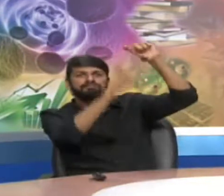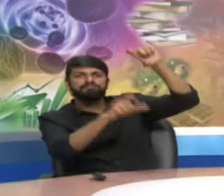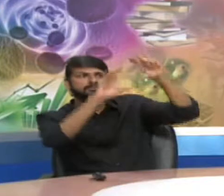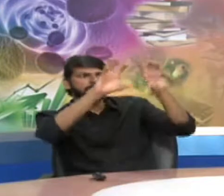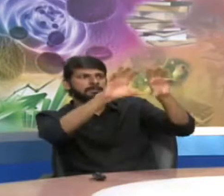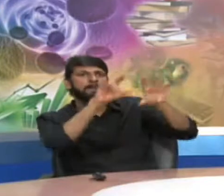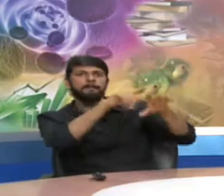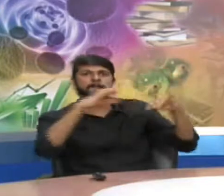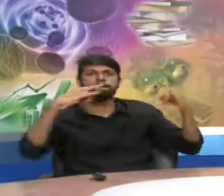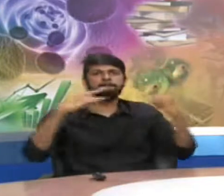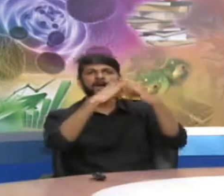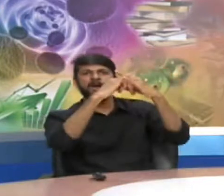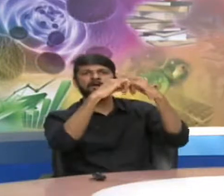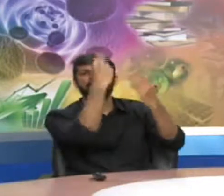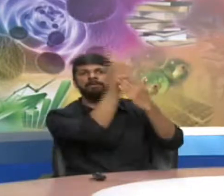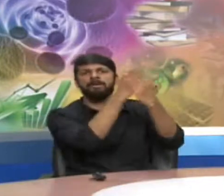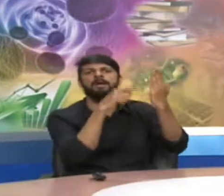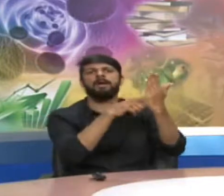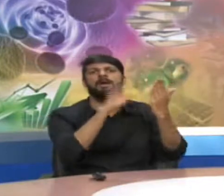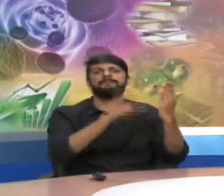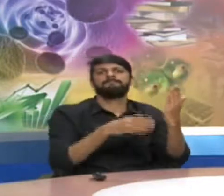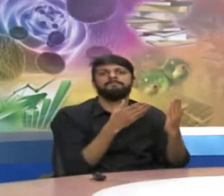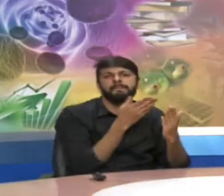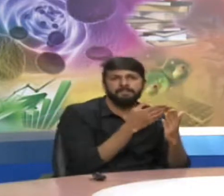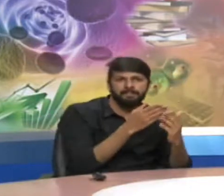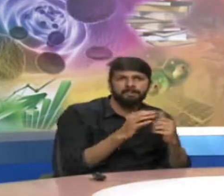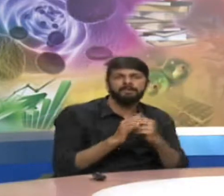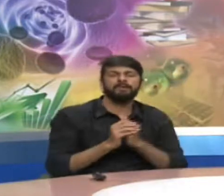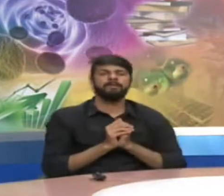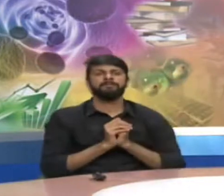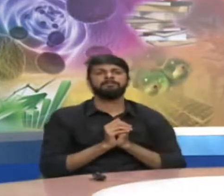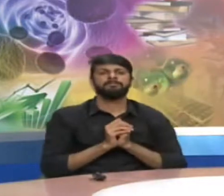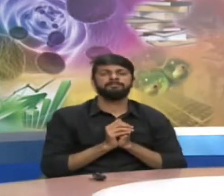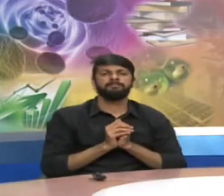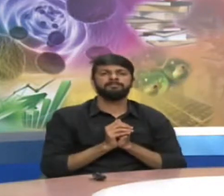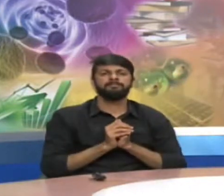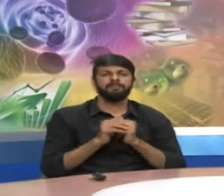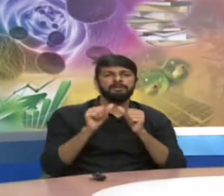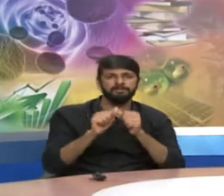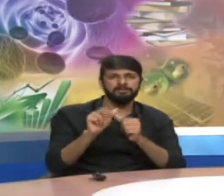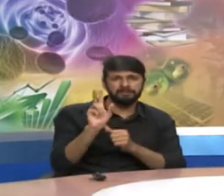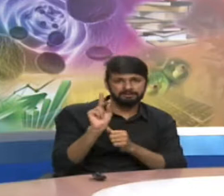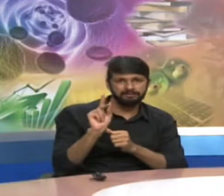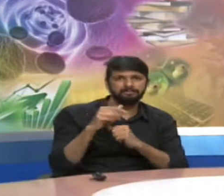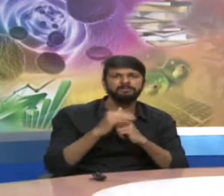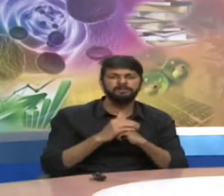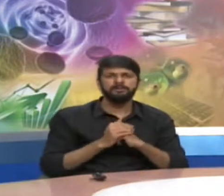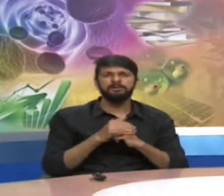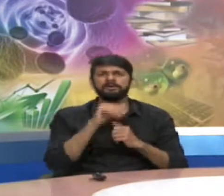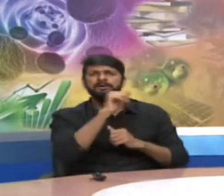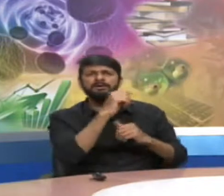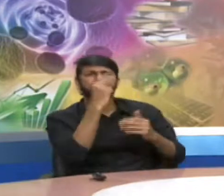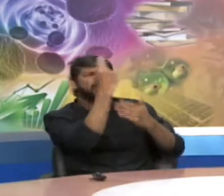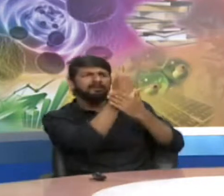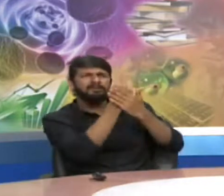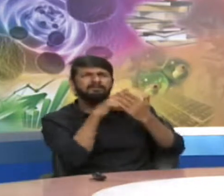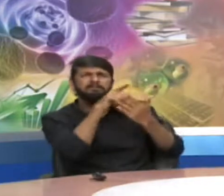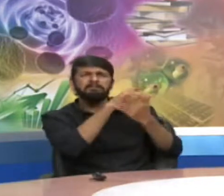answer number 1, bracket in cave 1. Answer number 2,